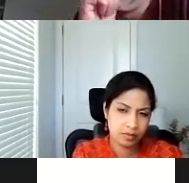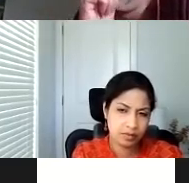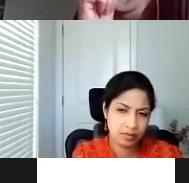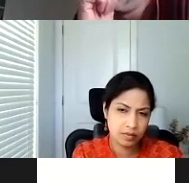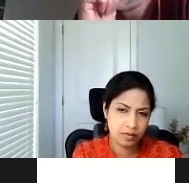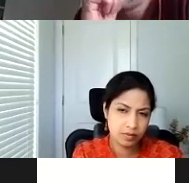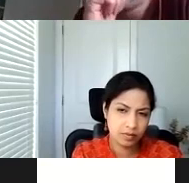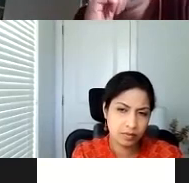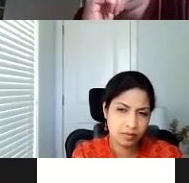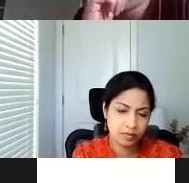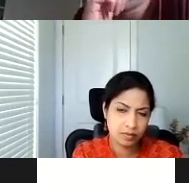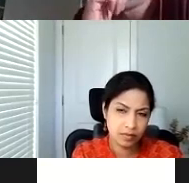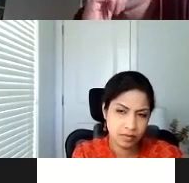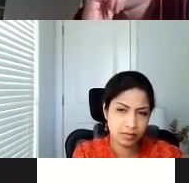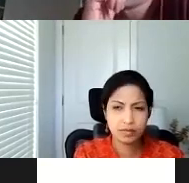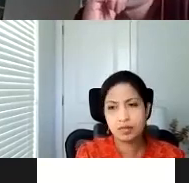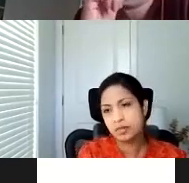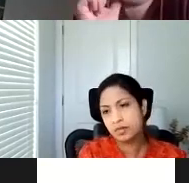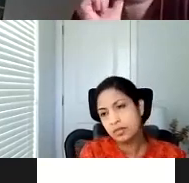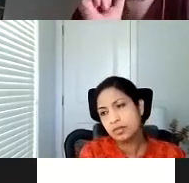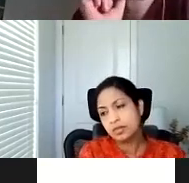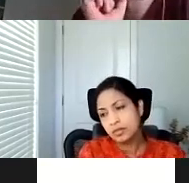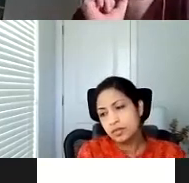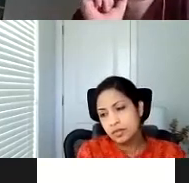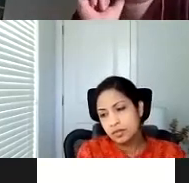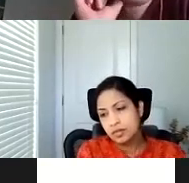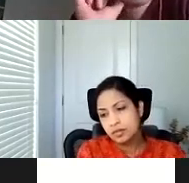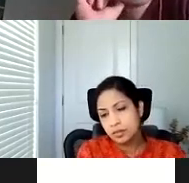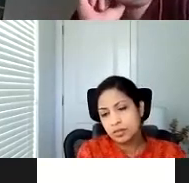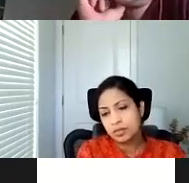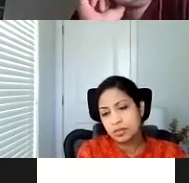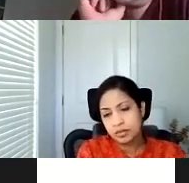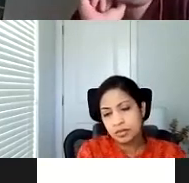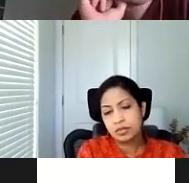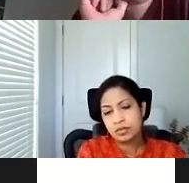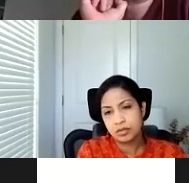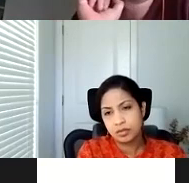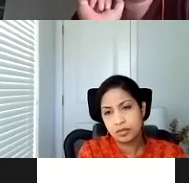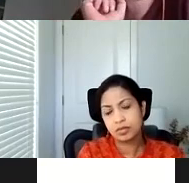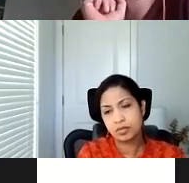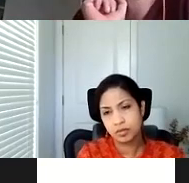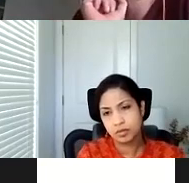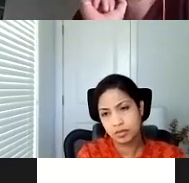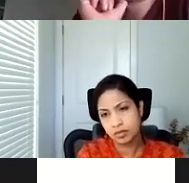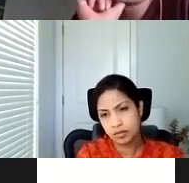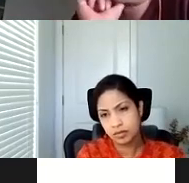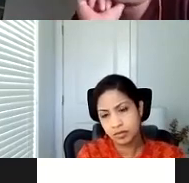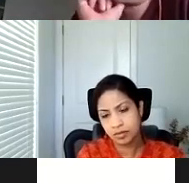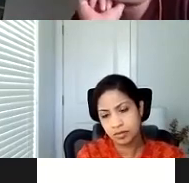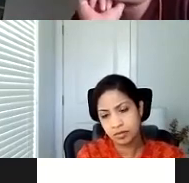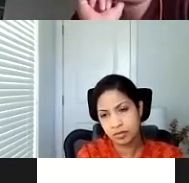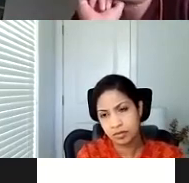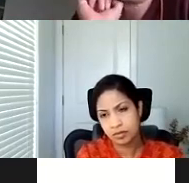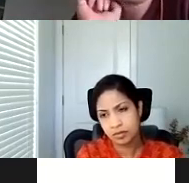we worked there with the BBC Media Action. That was a huge, big initiative, national initiative to get learning out to deep rural